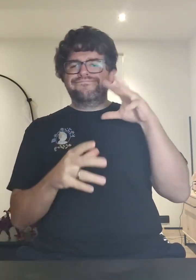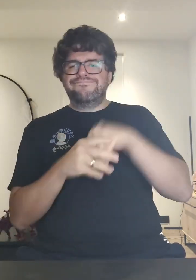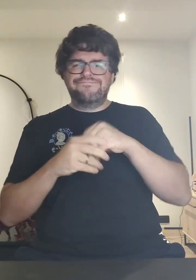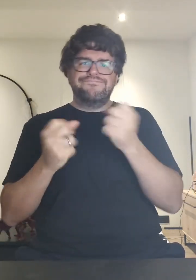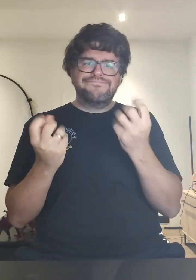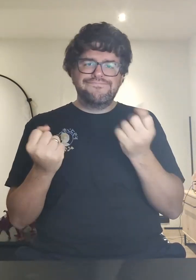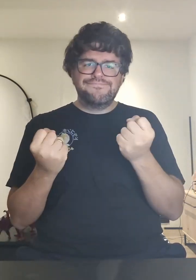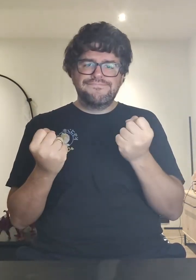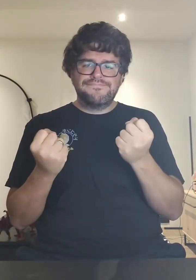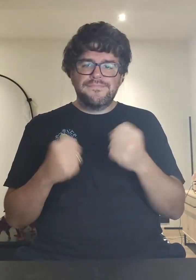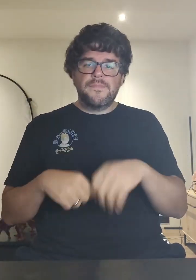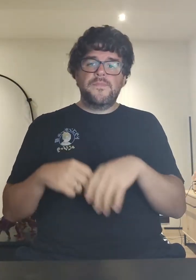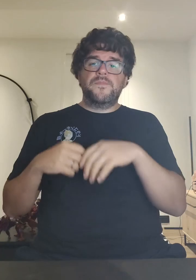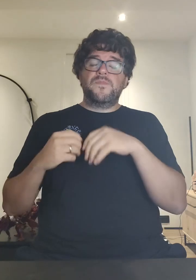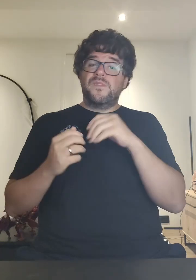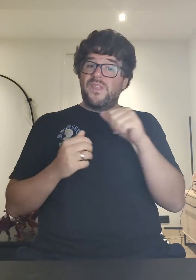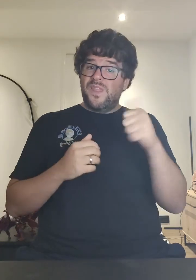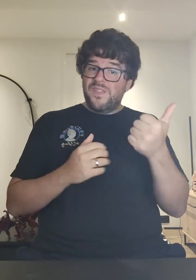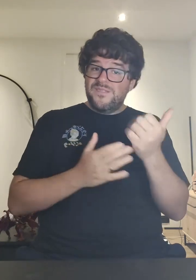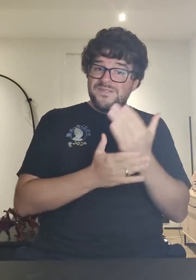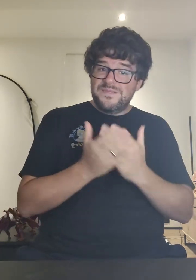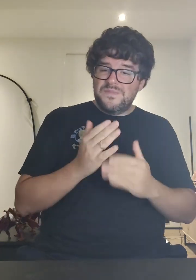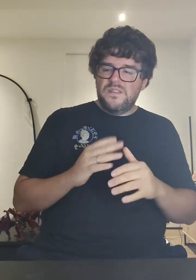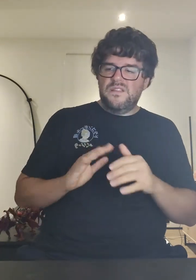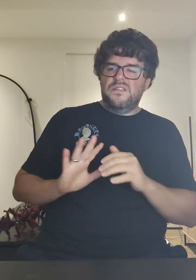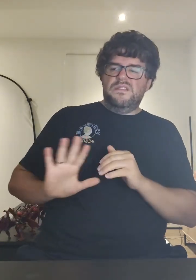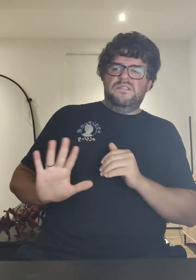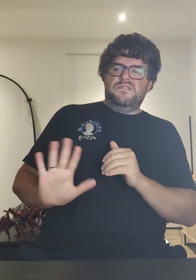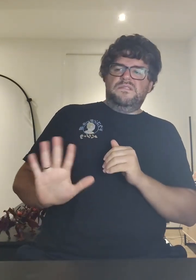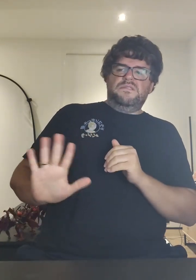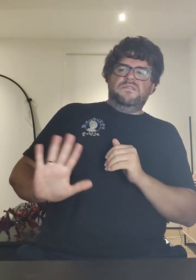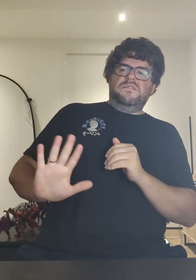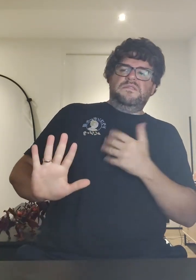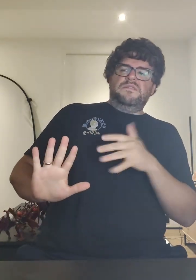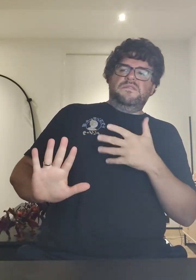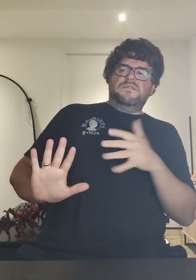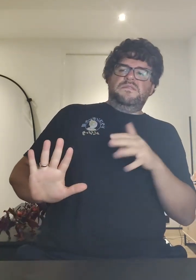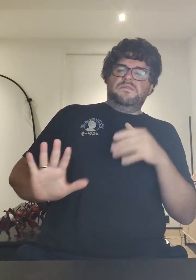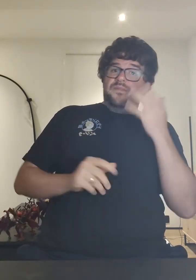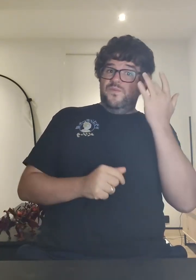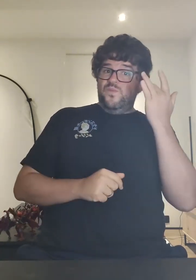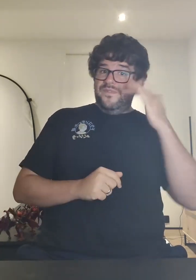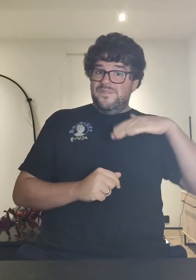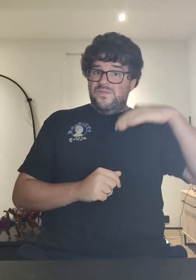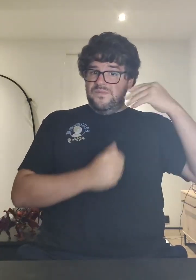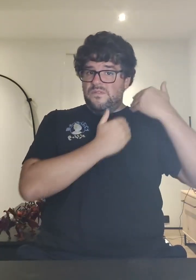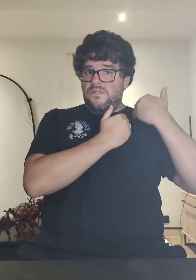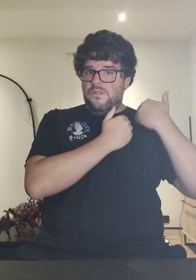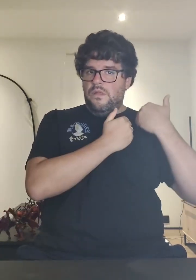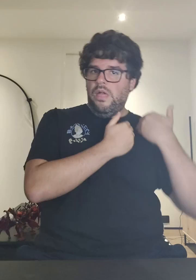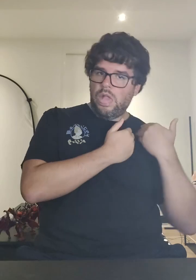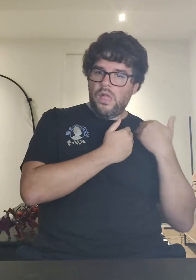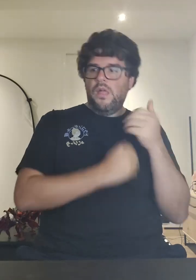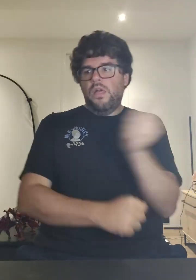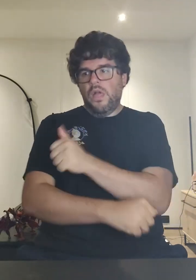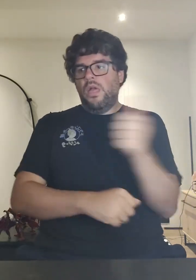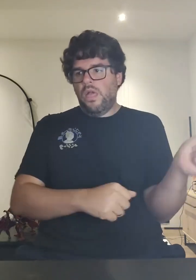enjoy that part of their identity and being involved in signing in deaf culture. Some decide not to be so involved